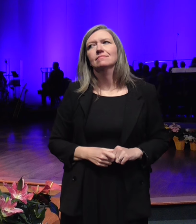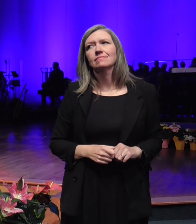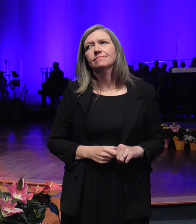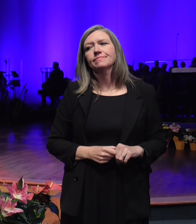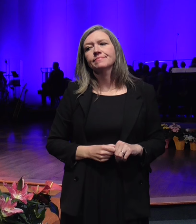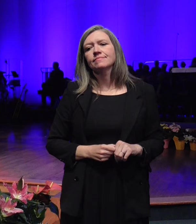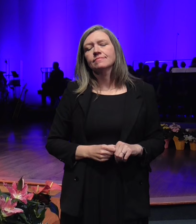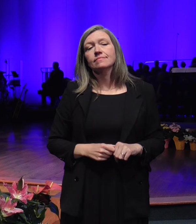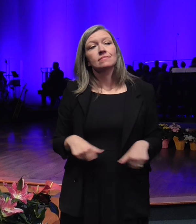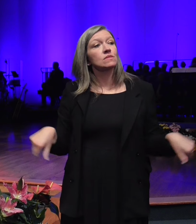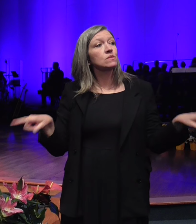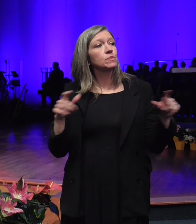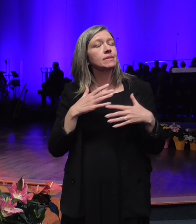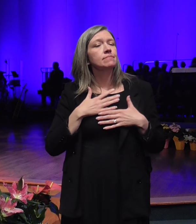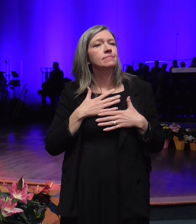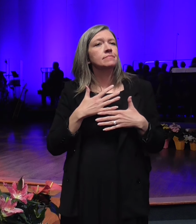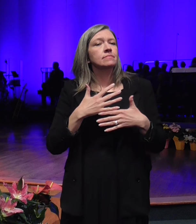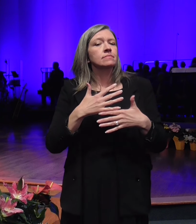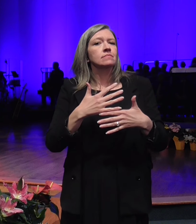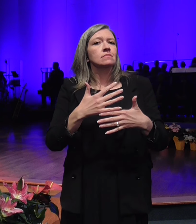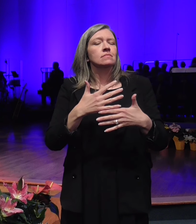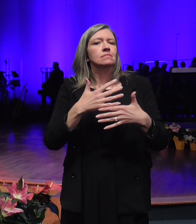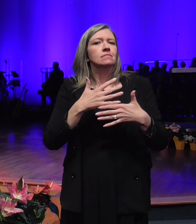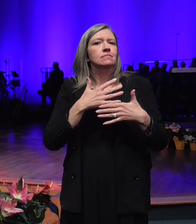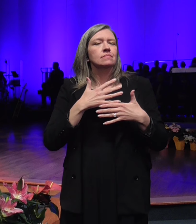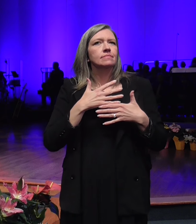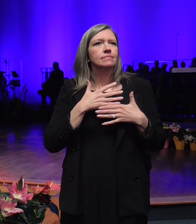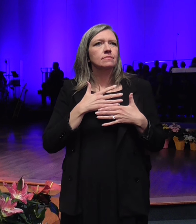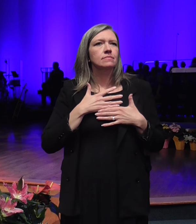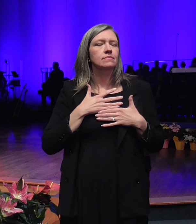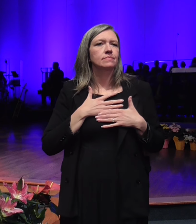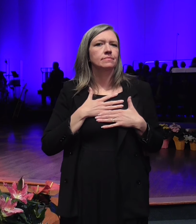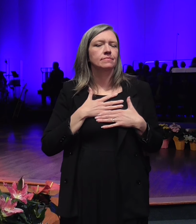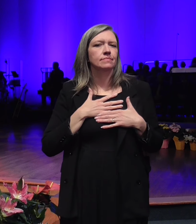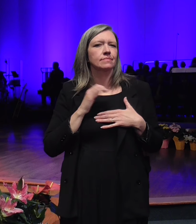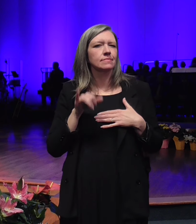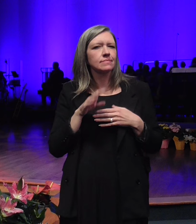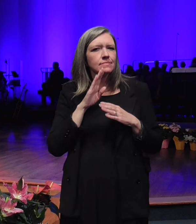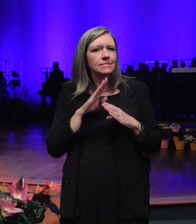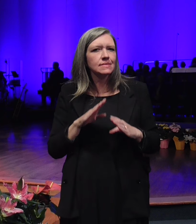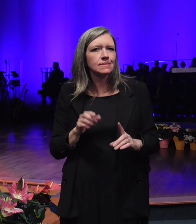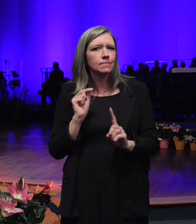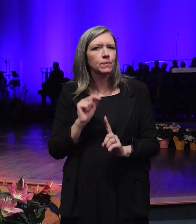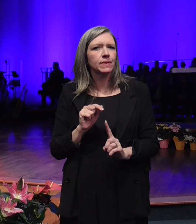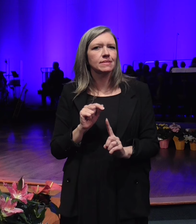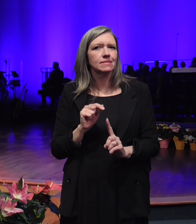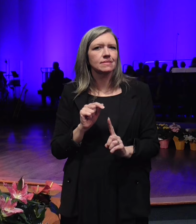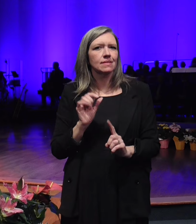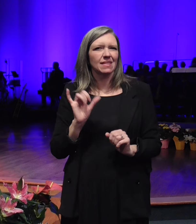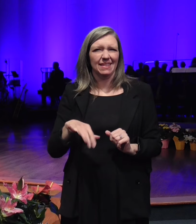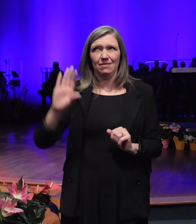And so we breathe into that still point, which is the touch point of grace,